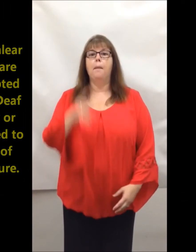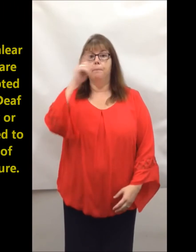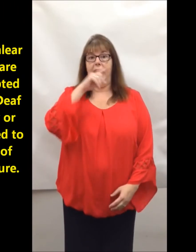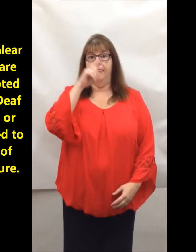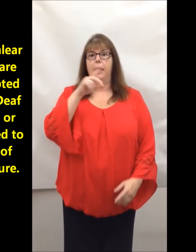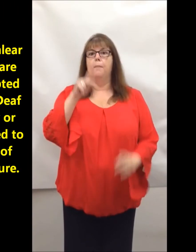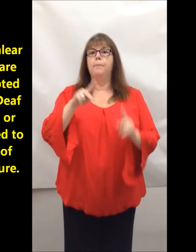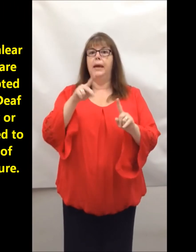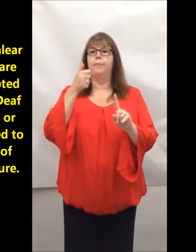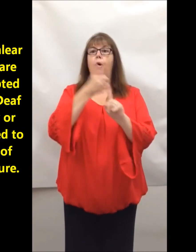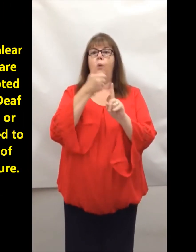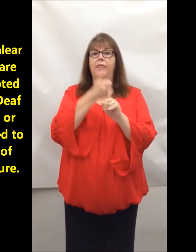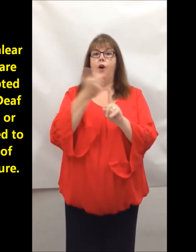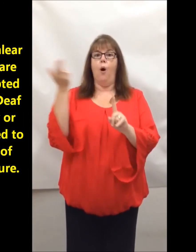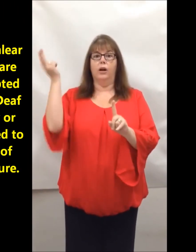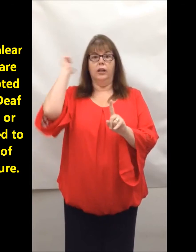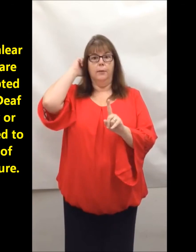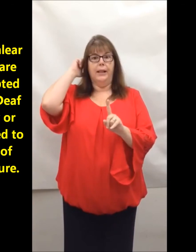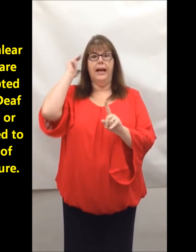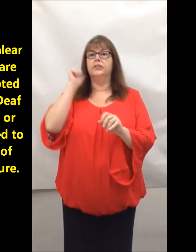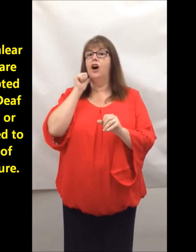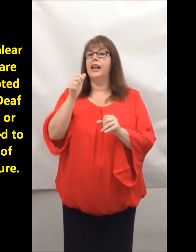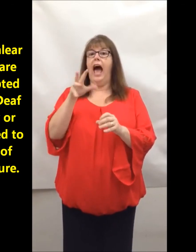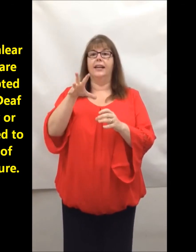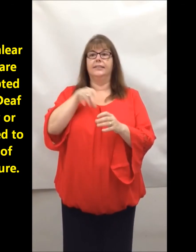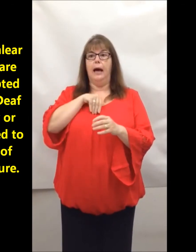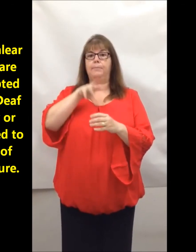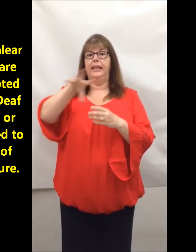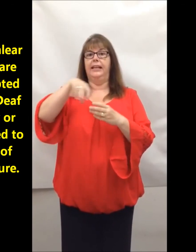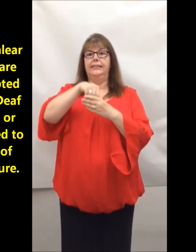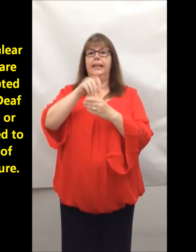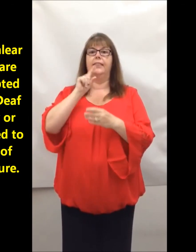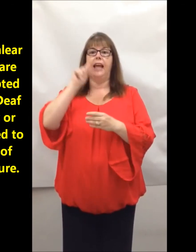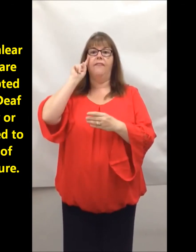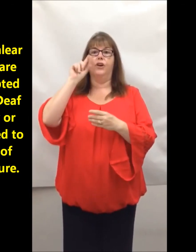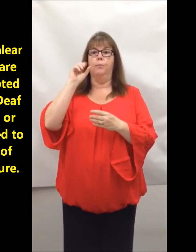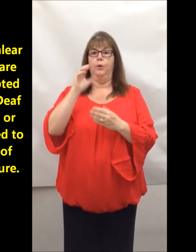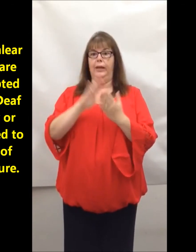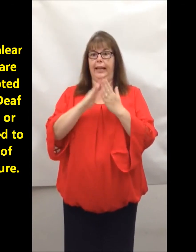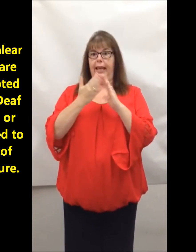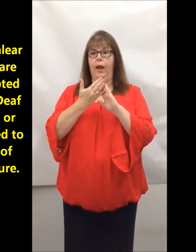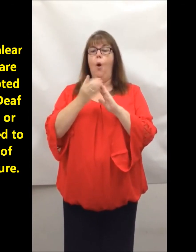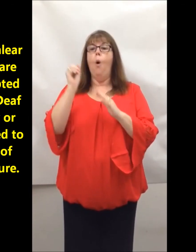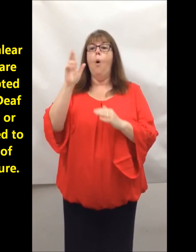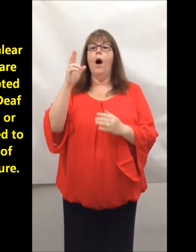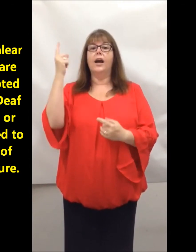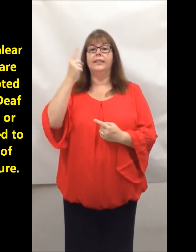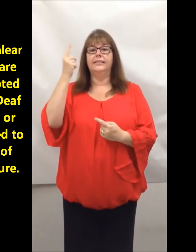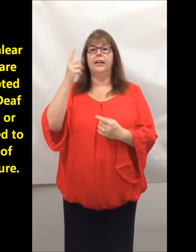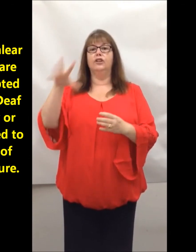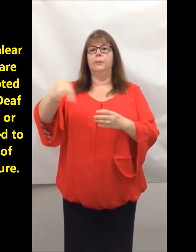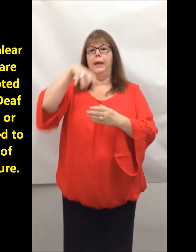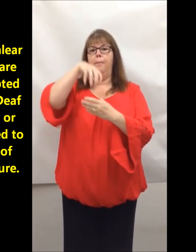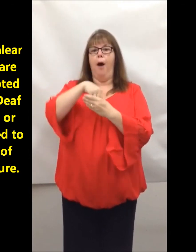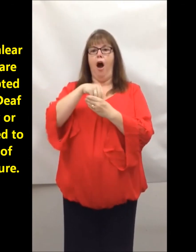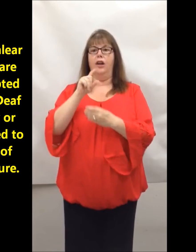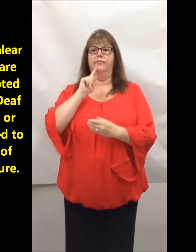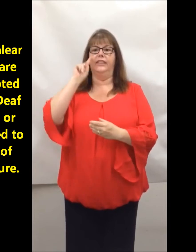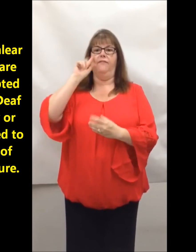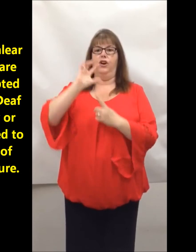Facts. People with cochlear implants are not accepted into the deaf community or are considered to be a part of deaf